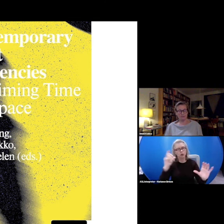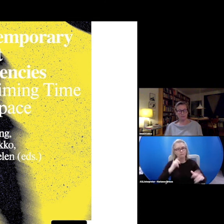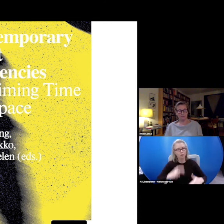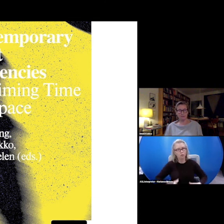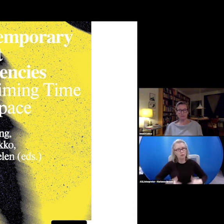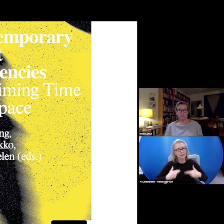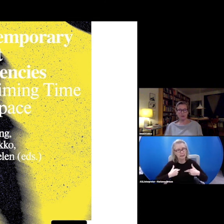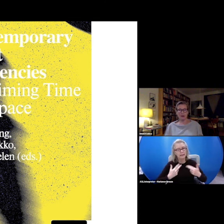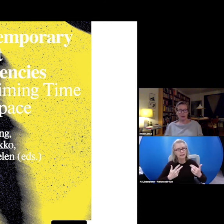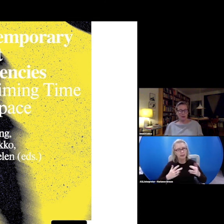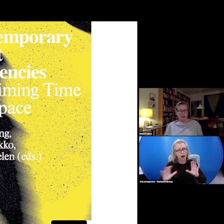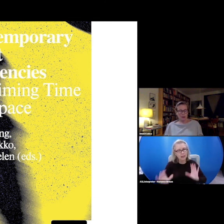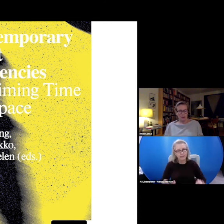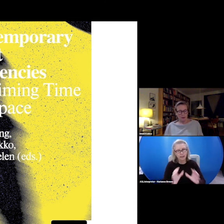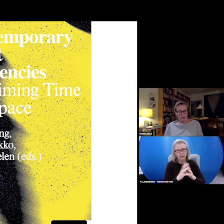activities.